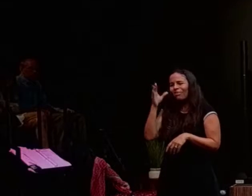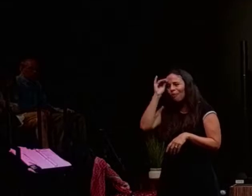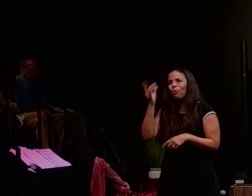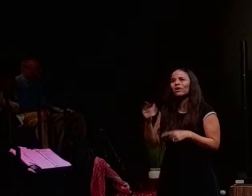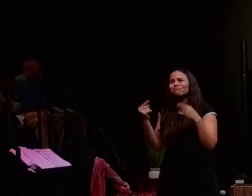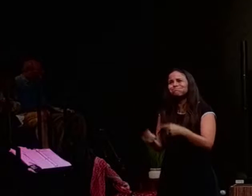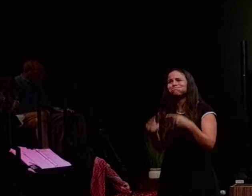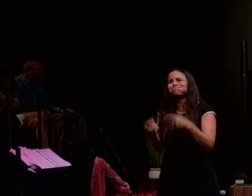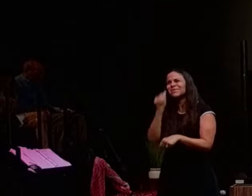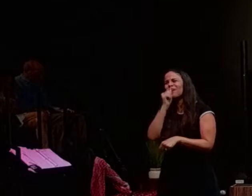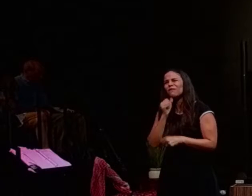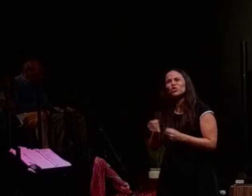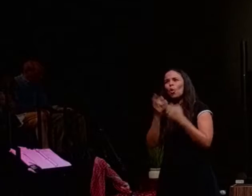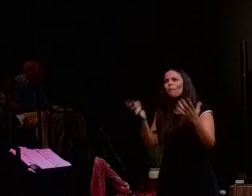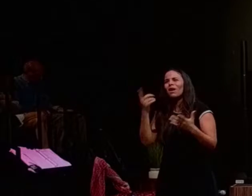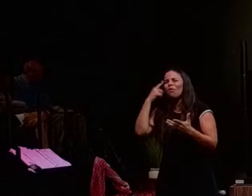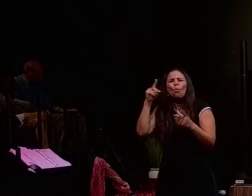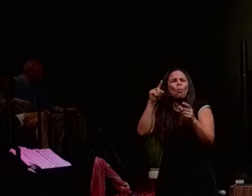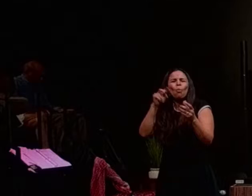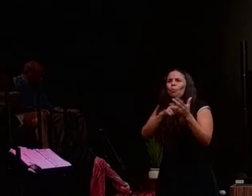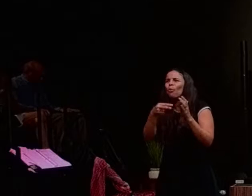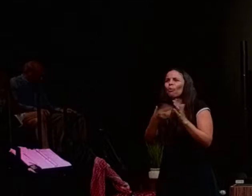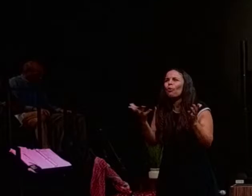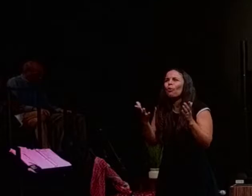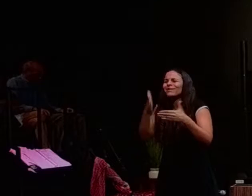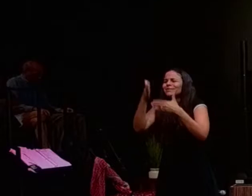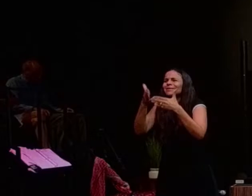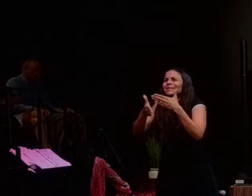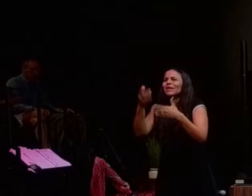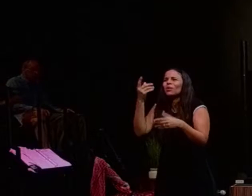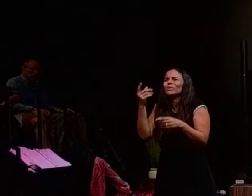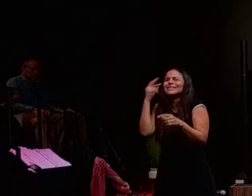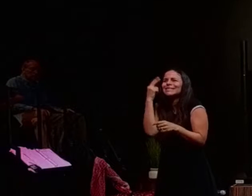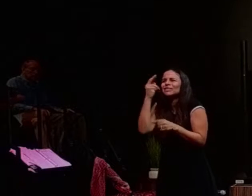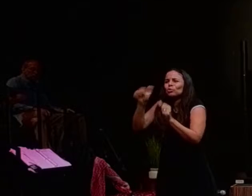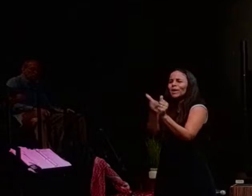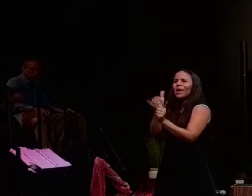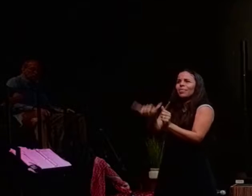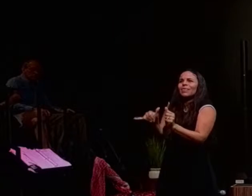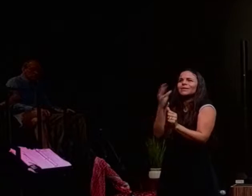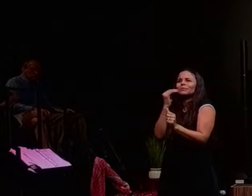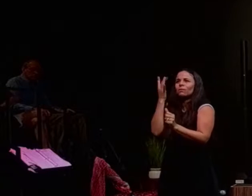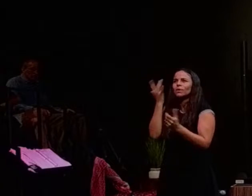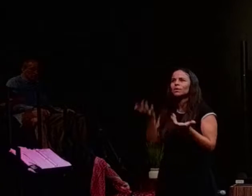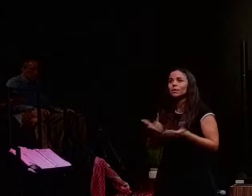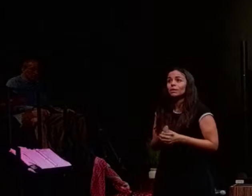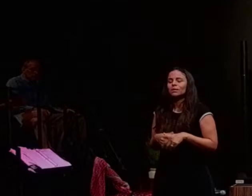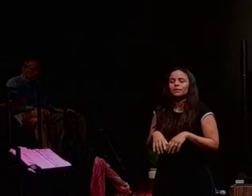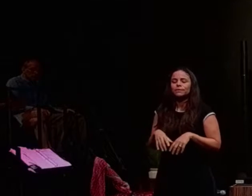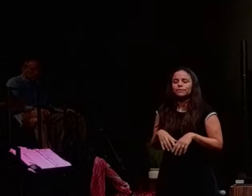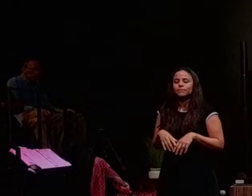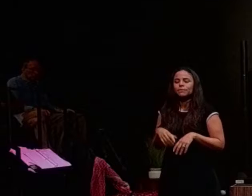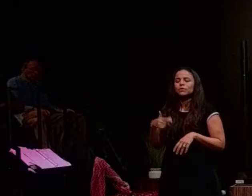much for what purpose? What was the end? What was the reason for it? So I think